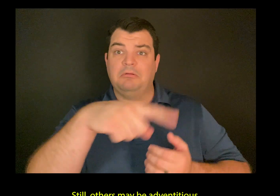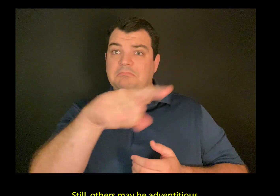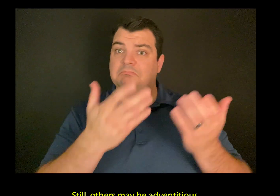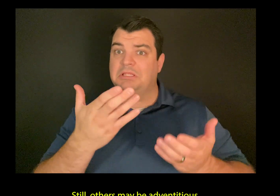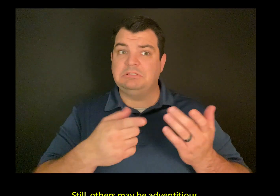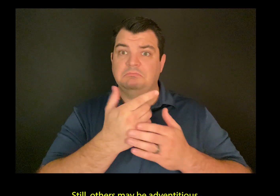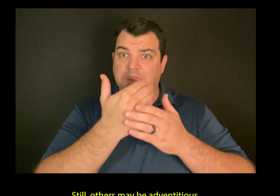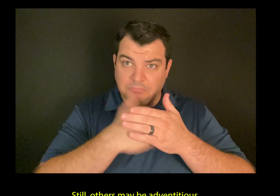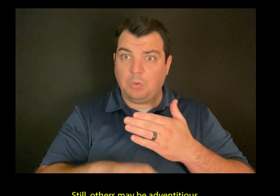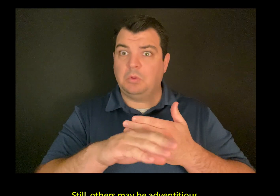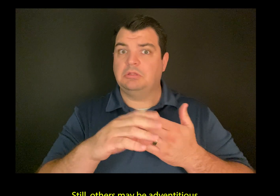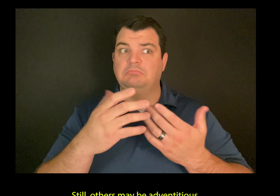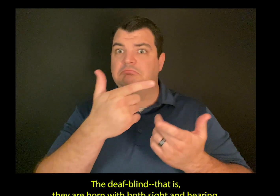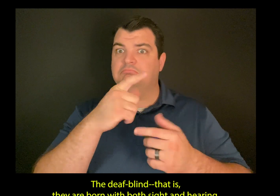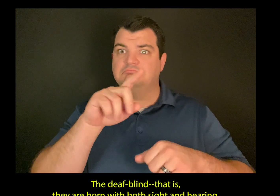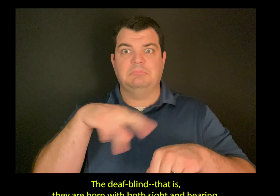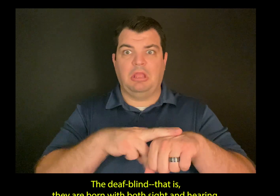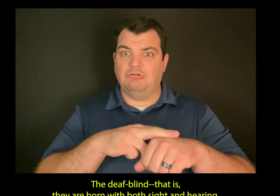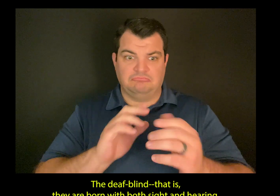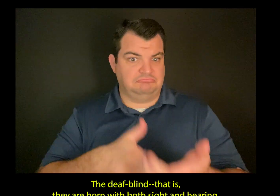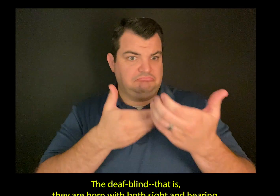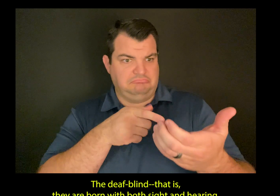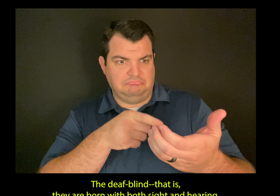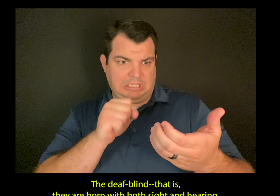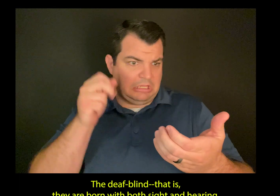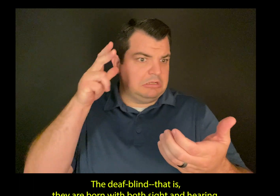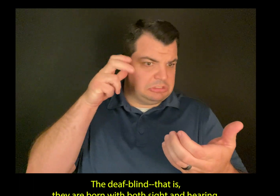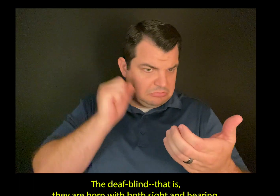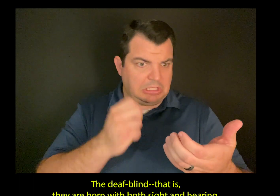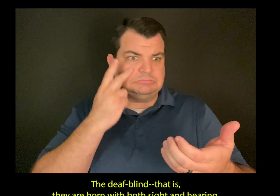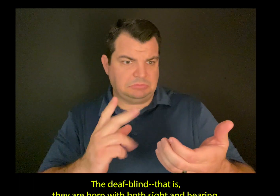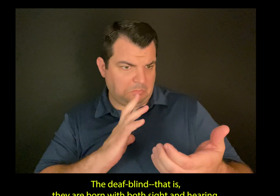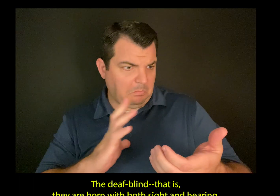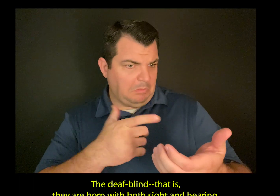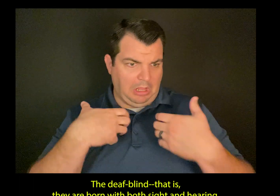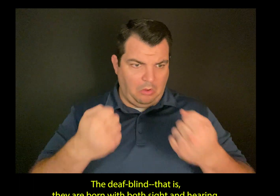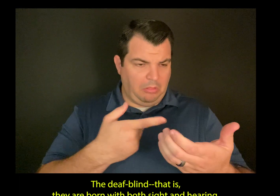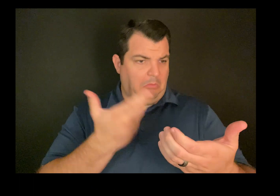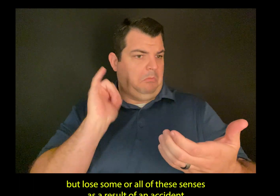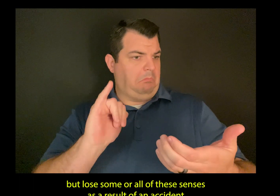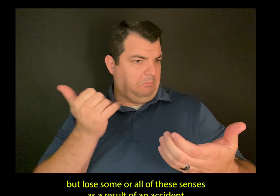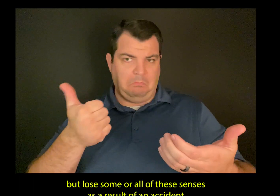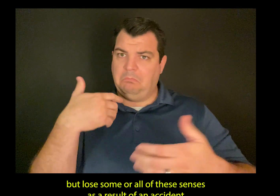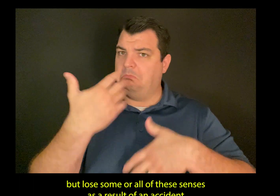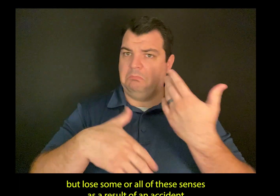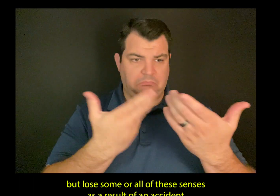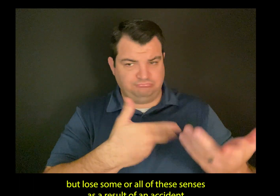Still, others may be adventitiously deafblind. That is, they are born with both sight and hearing, but lose some or all of these